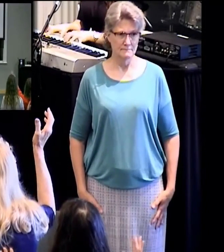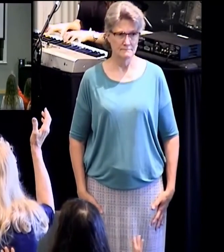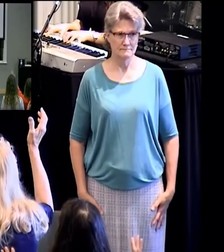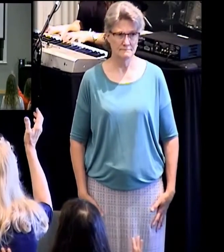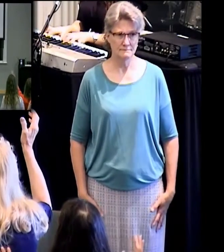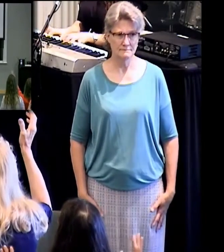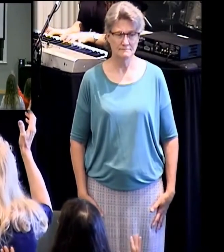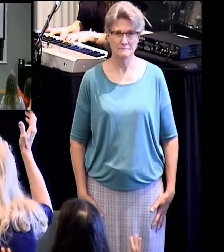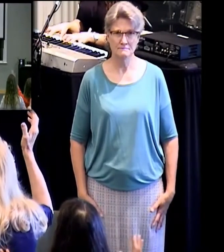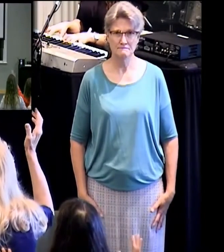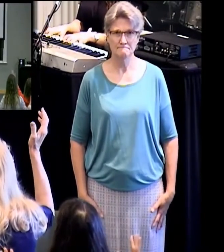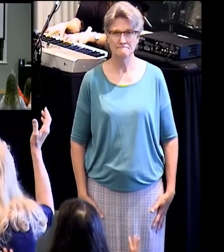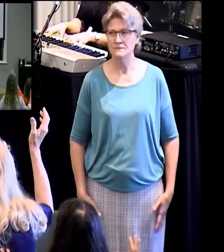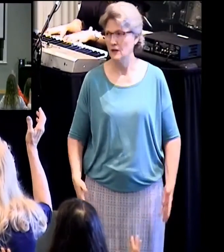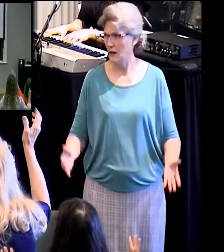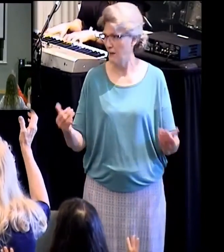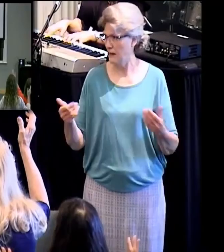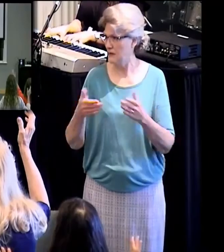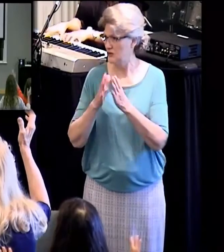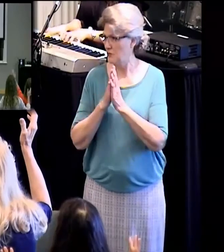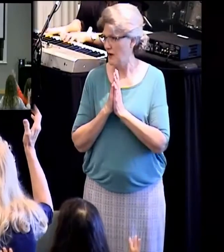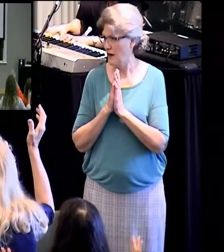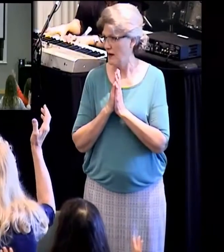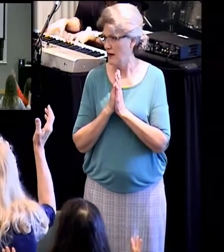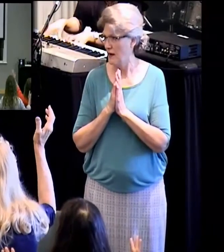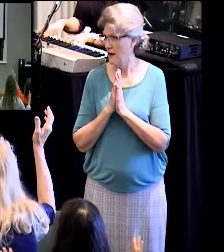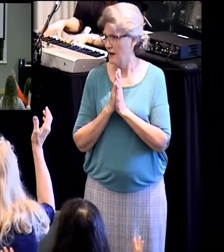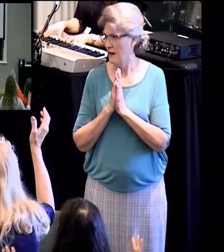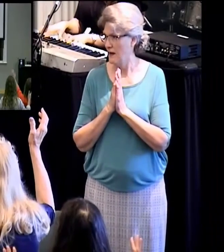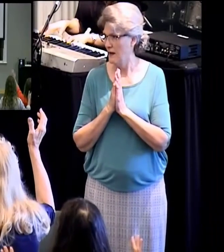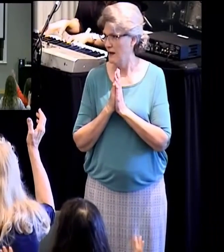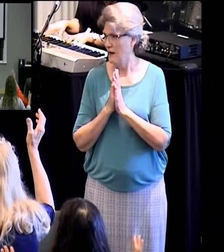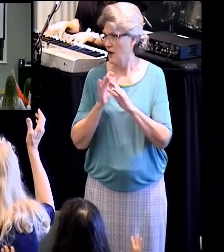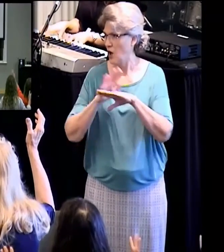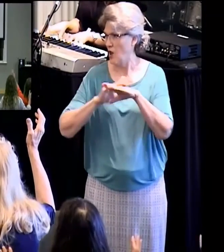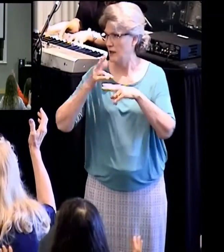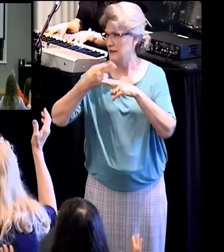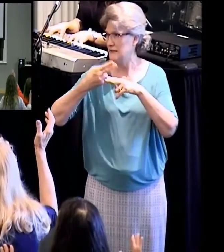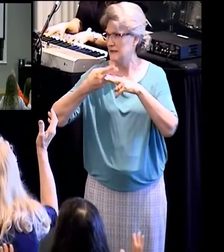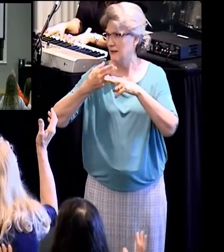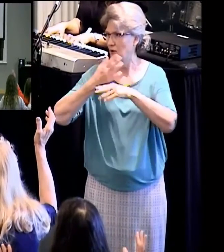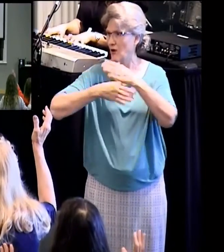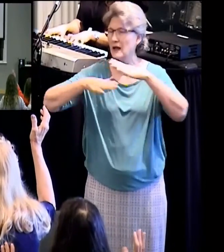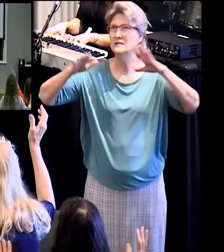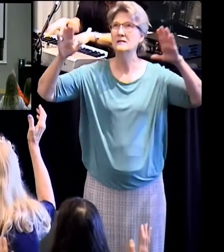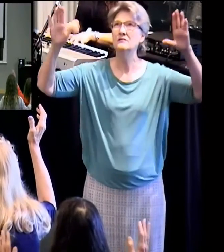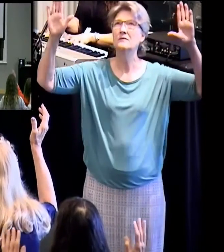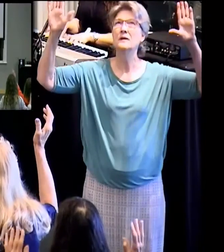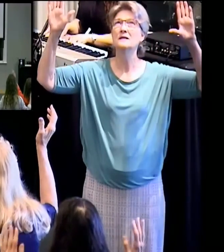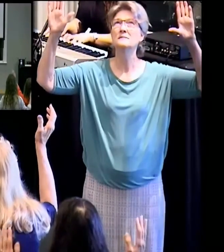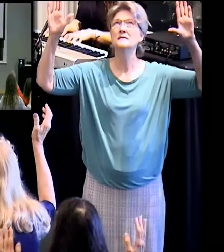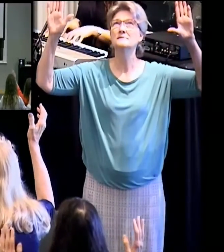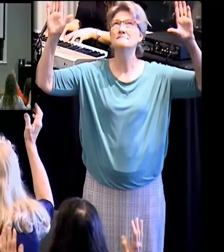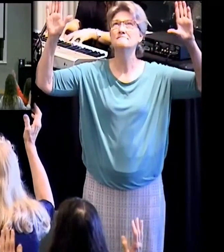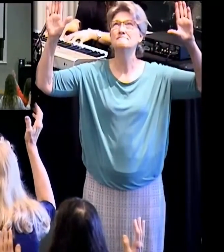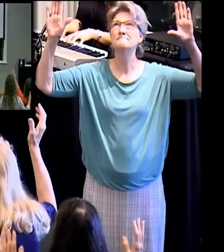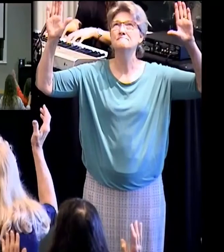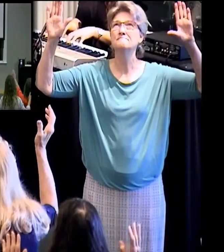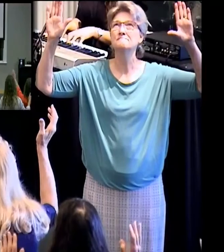Come on, let's begin to pray. Call upon that name. Lift your hands unto him and call upon that